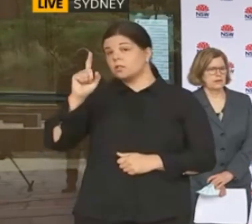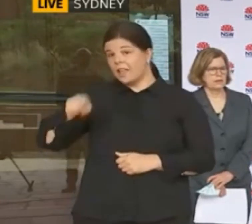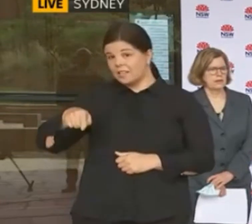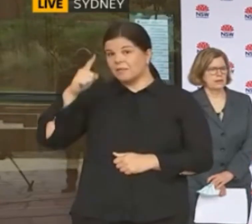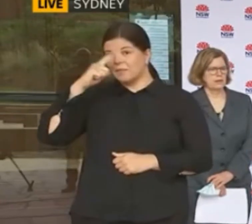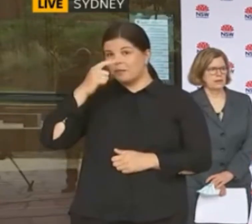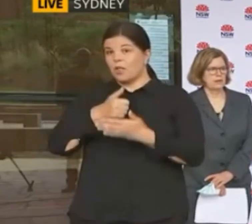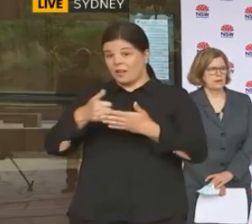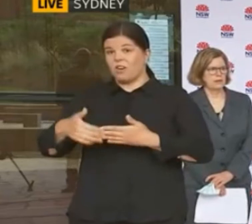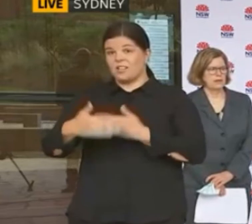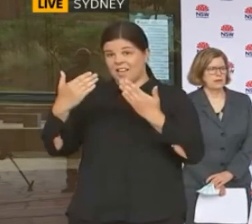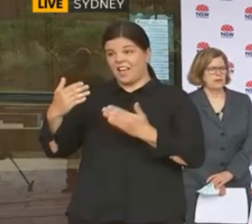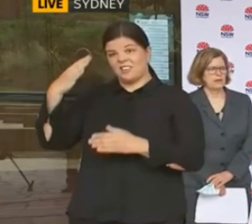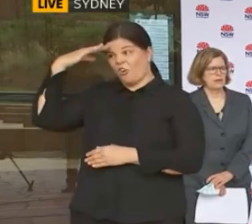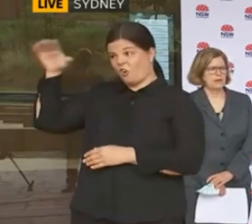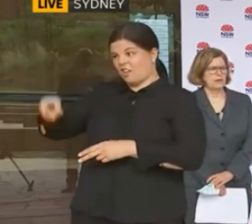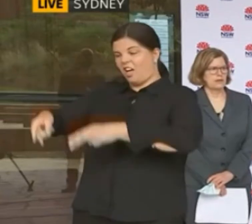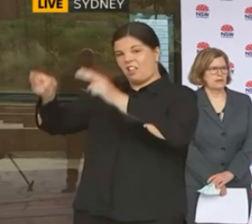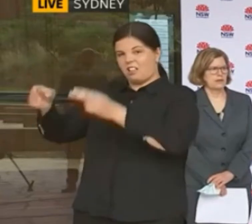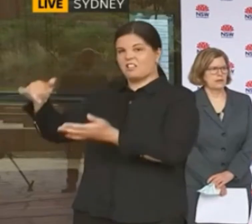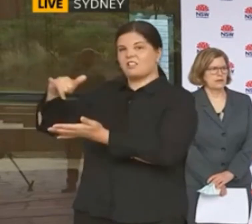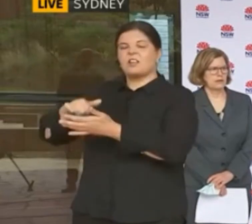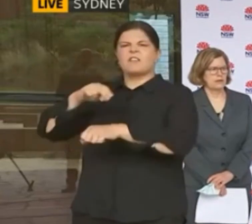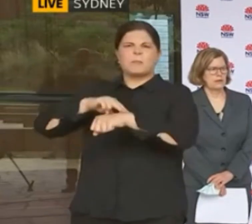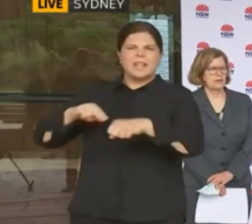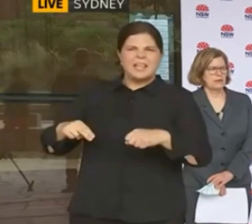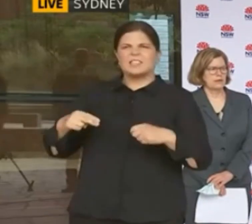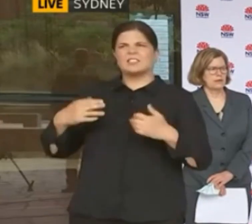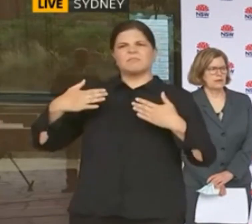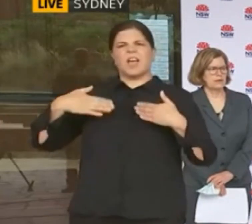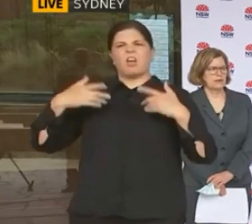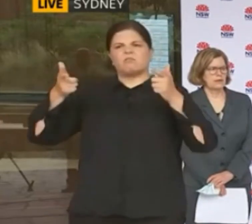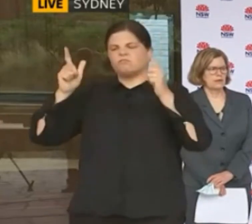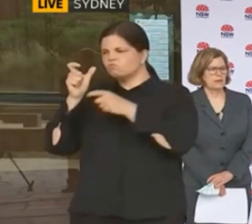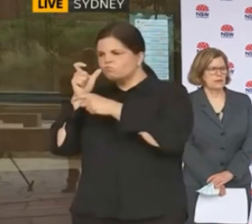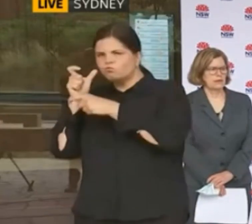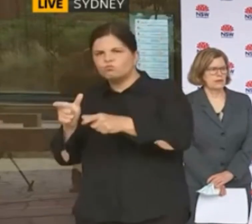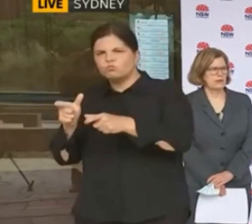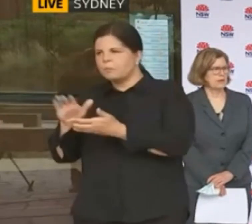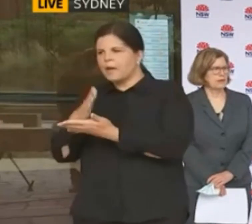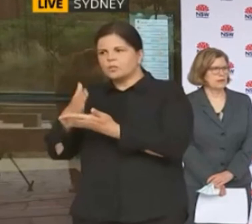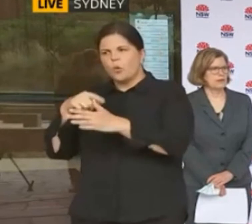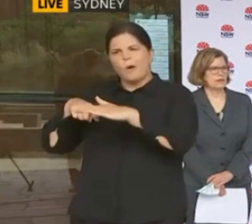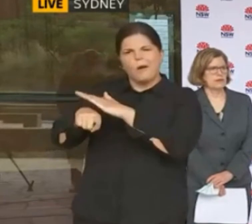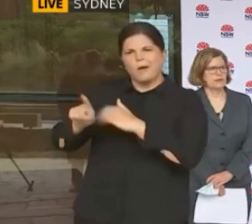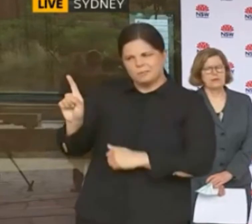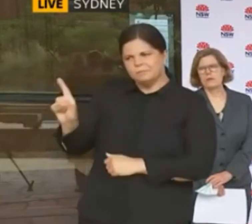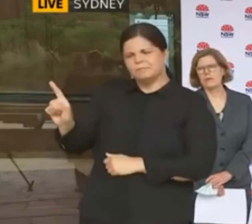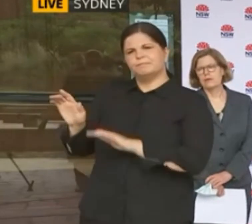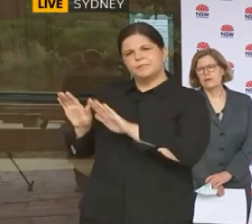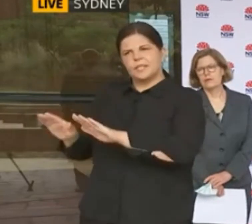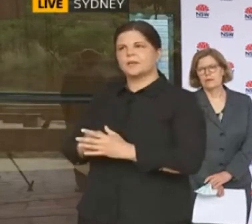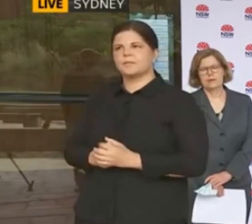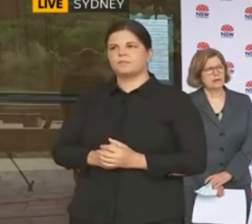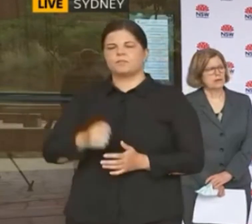hotels, supervised by our police force, supervised by our health officials, to make sure we keep the broader community safe. Premier, have you heard